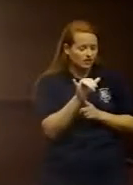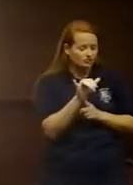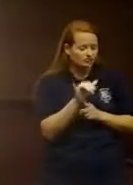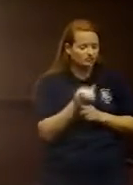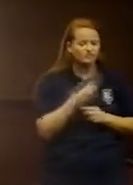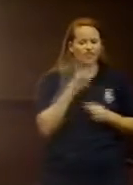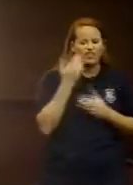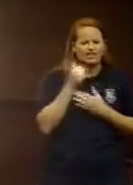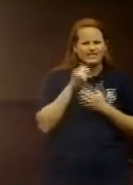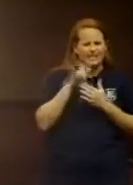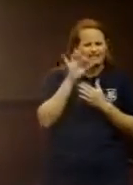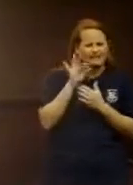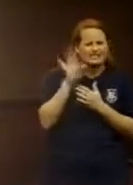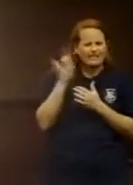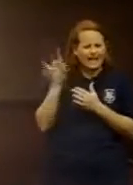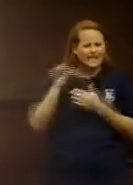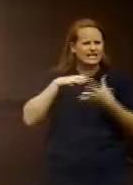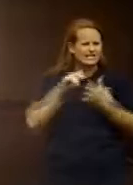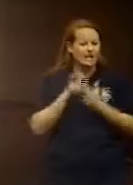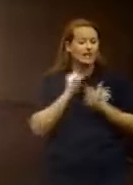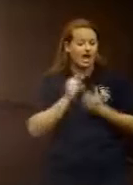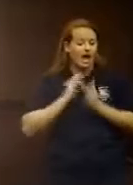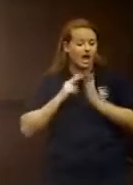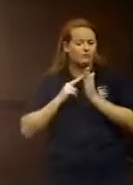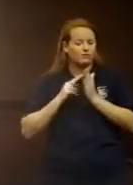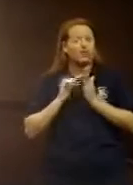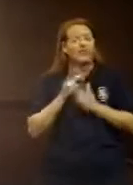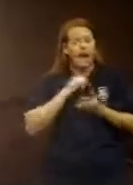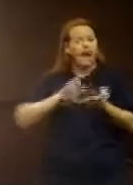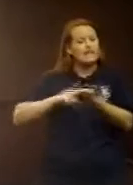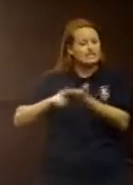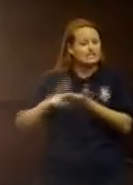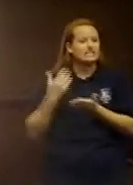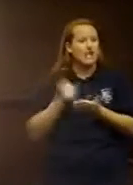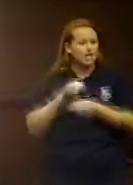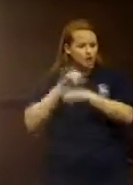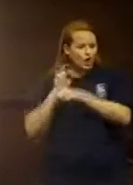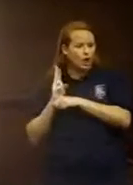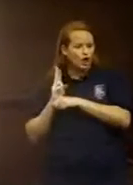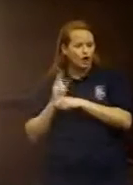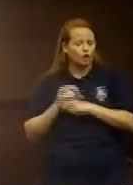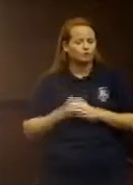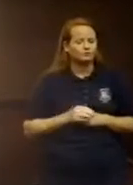that 1988 study that I discussed earlier.